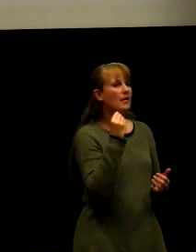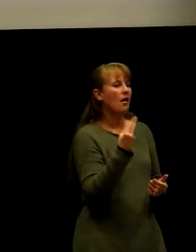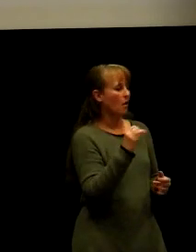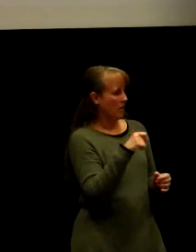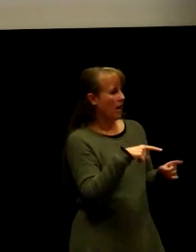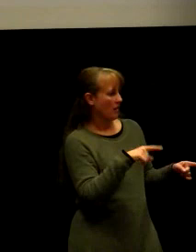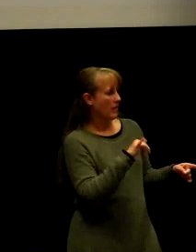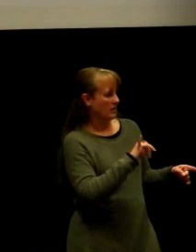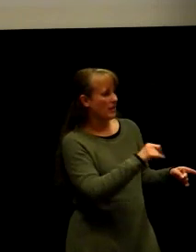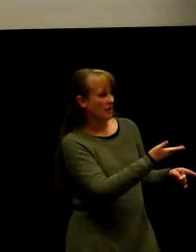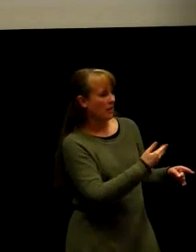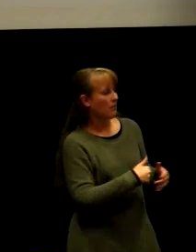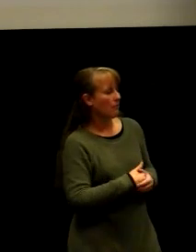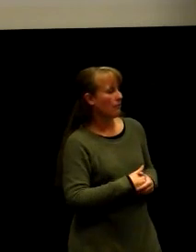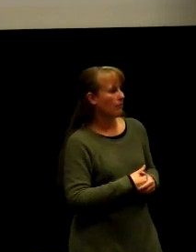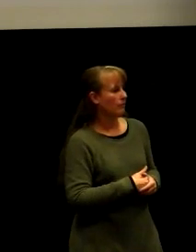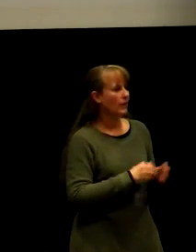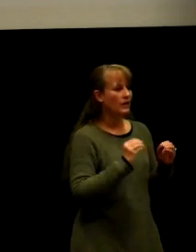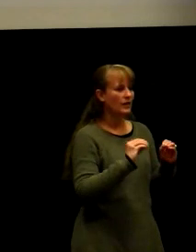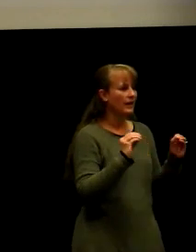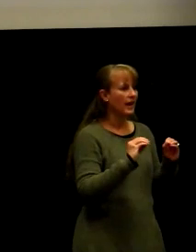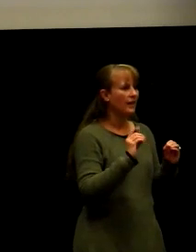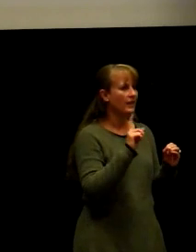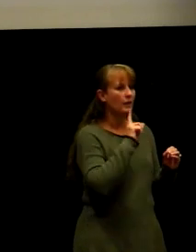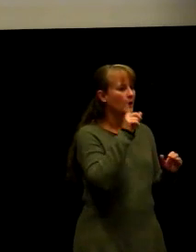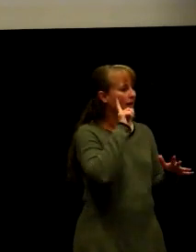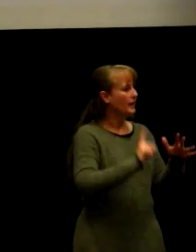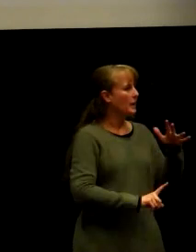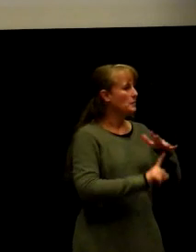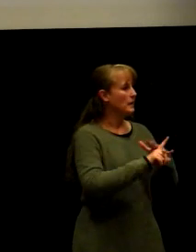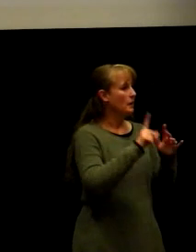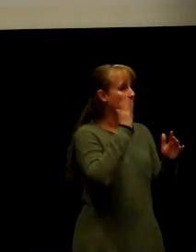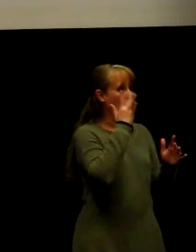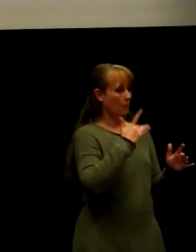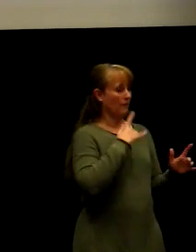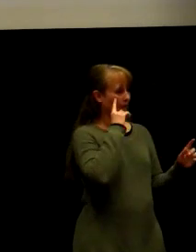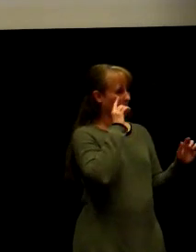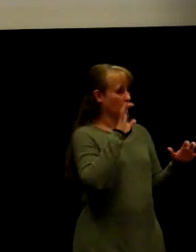yeah, it's probably like that. No, nothing comes to mind that would astonish you